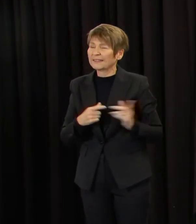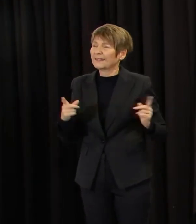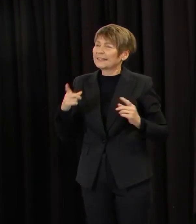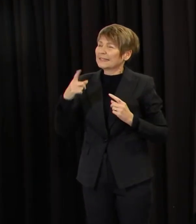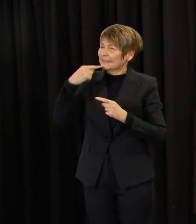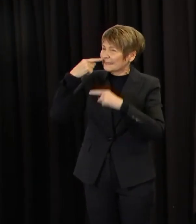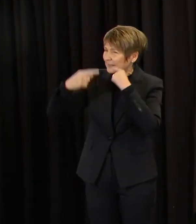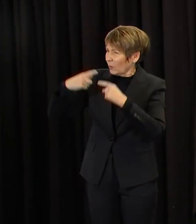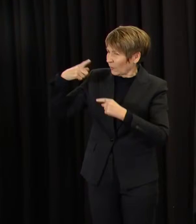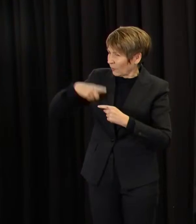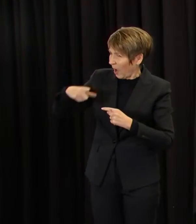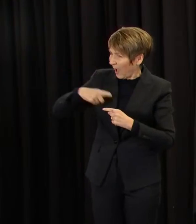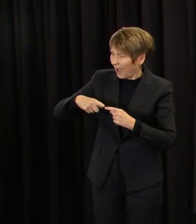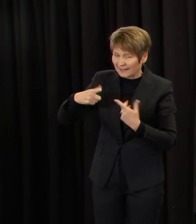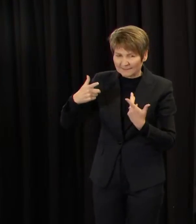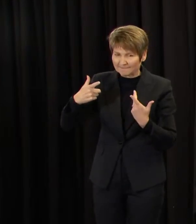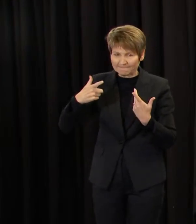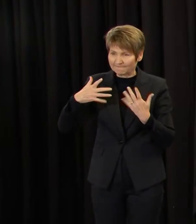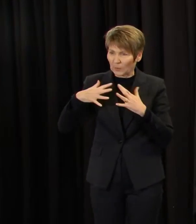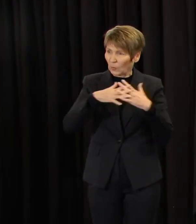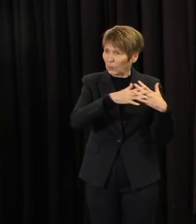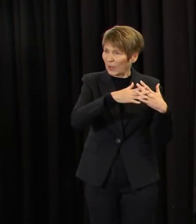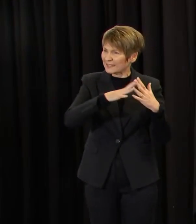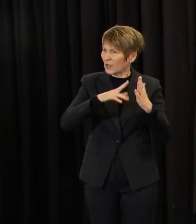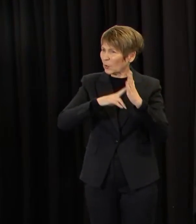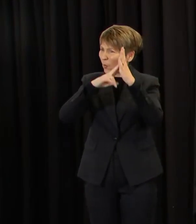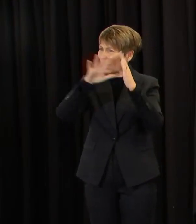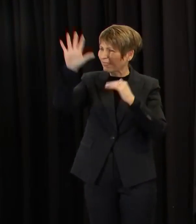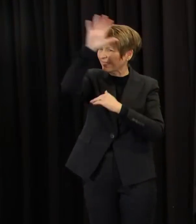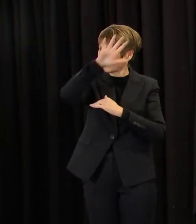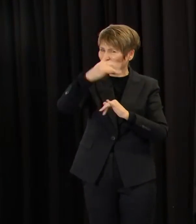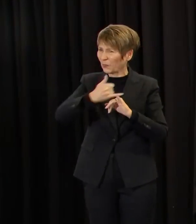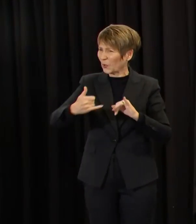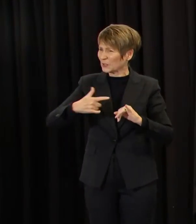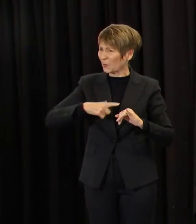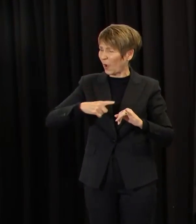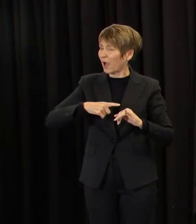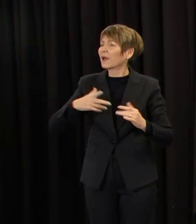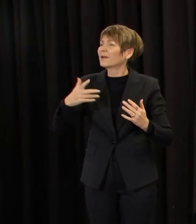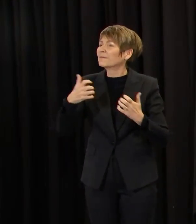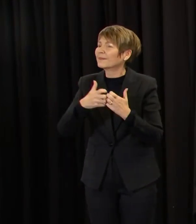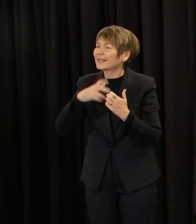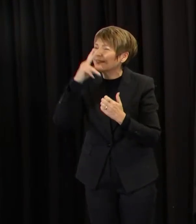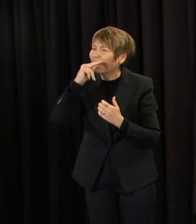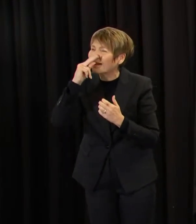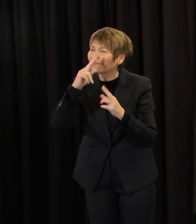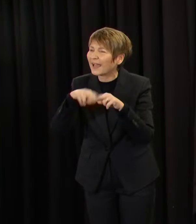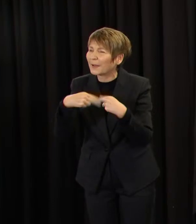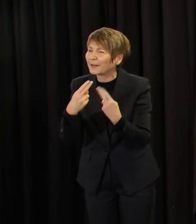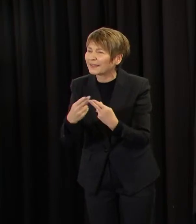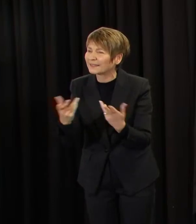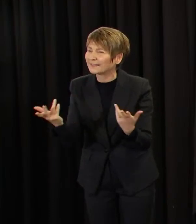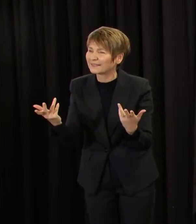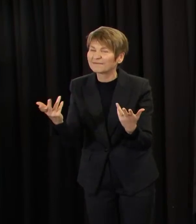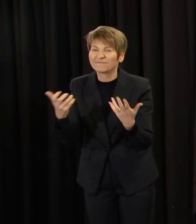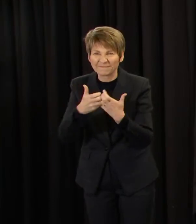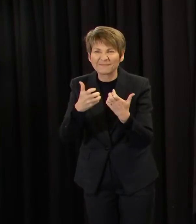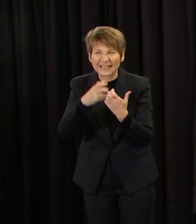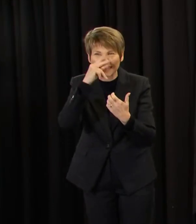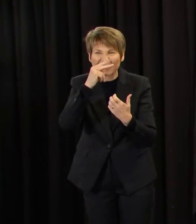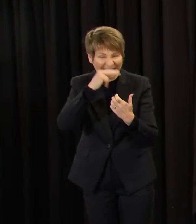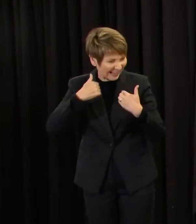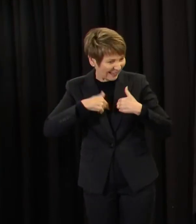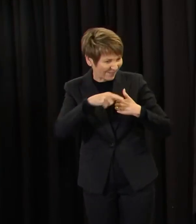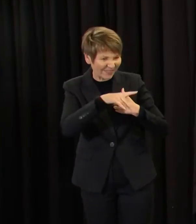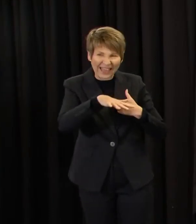cohorts. They're younger families living in those areas compared to the rest of Melbourne and Victoria as a whole. So in the state system,